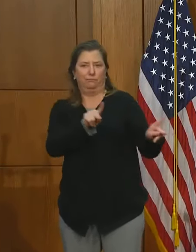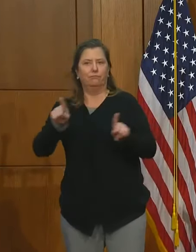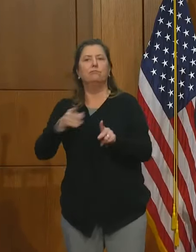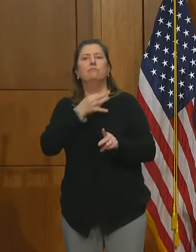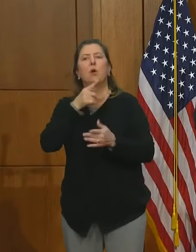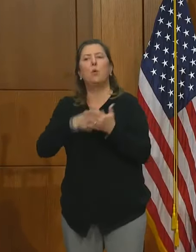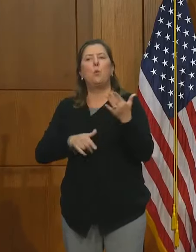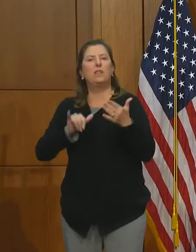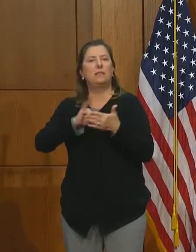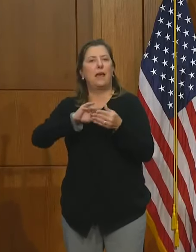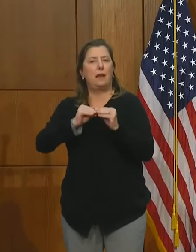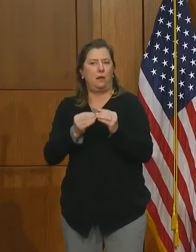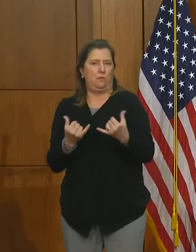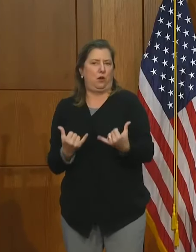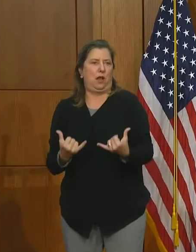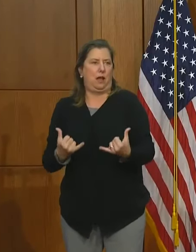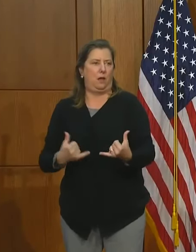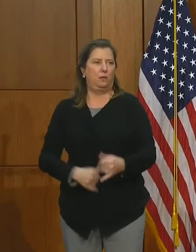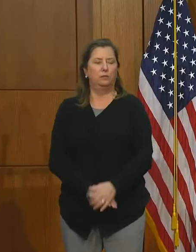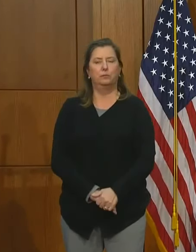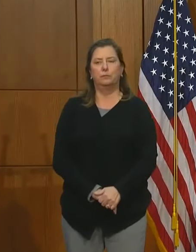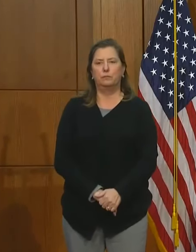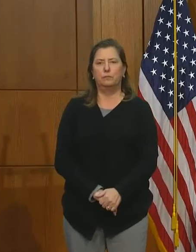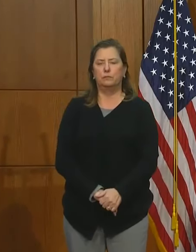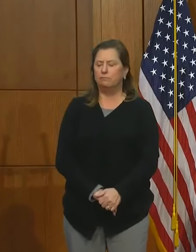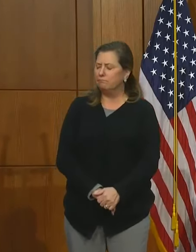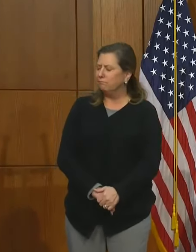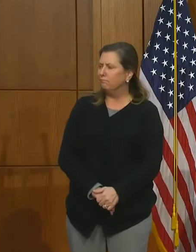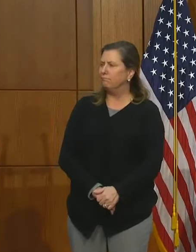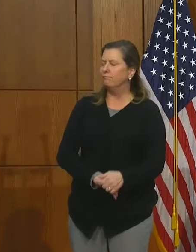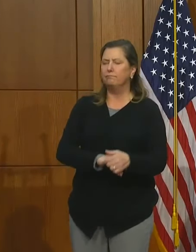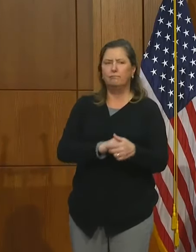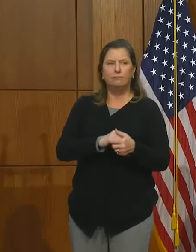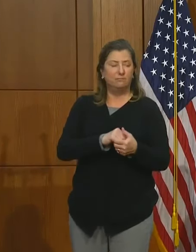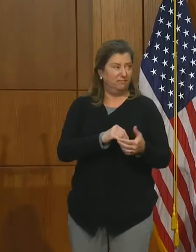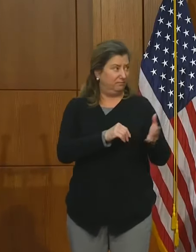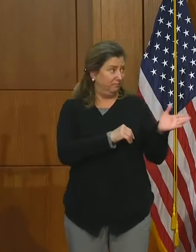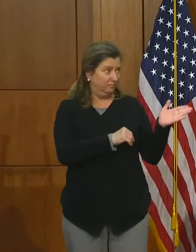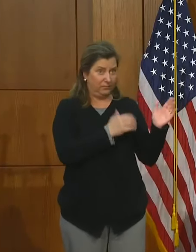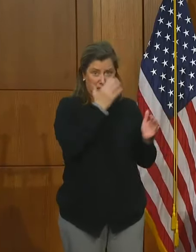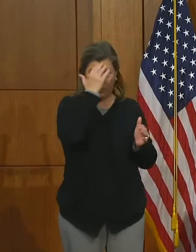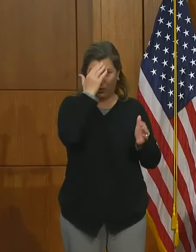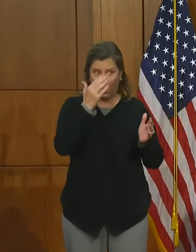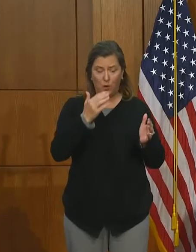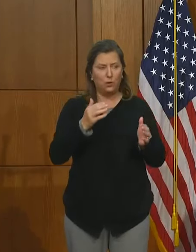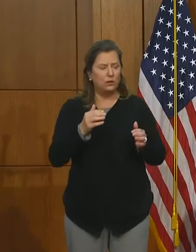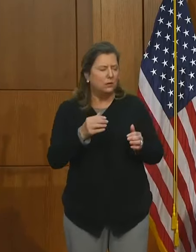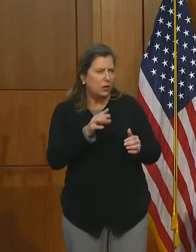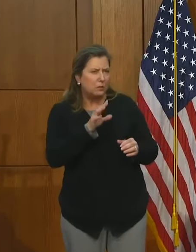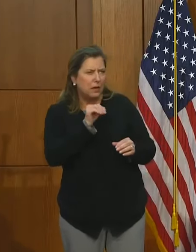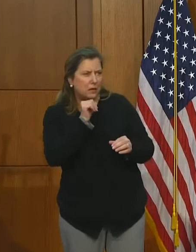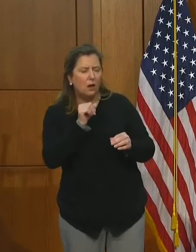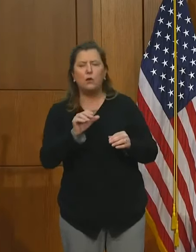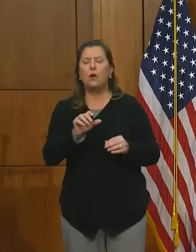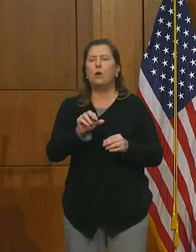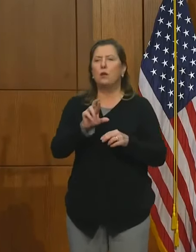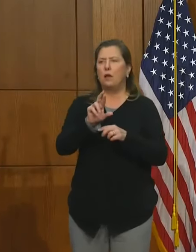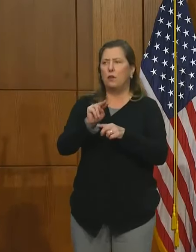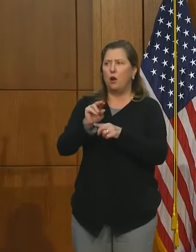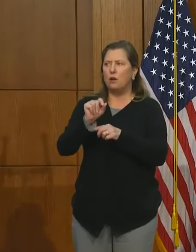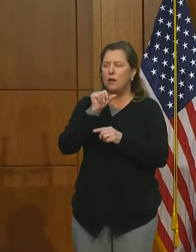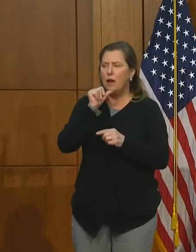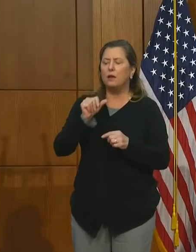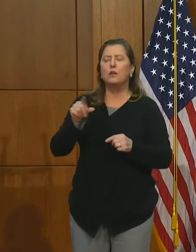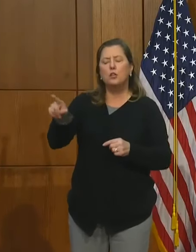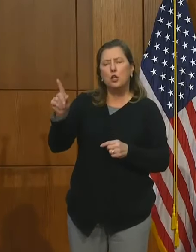that number right now? I'm not sure I know the specific. Do you know that? The R naught? No, not the R naught. You're